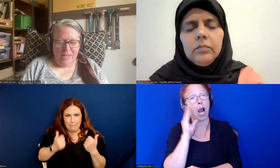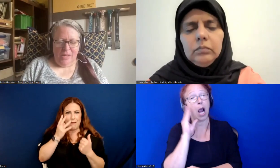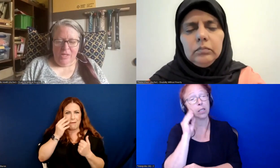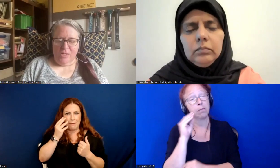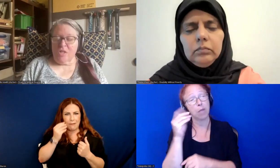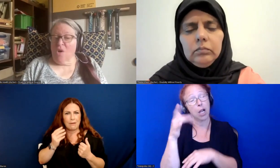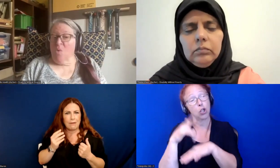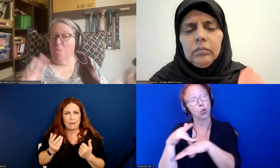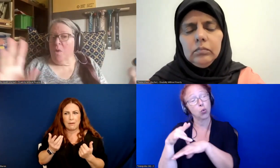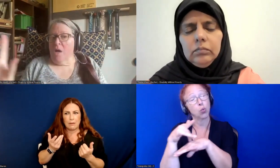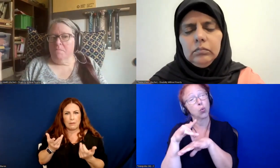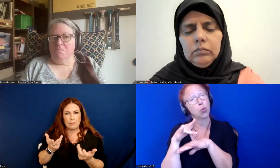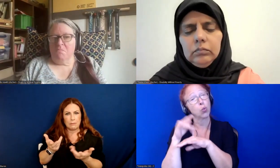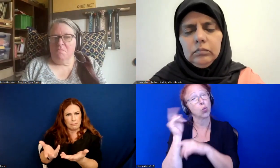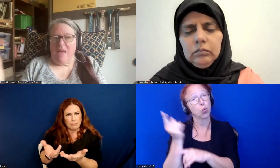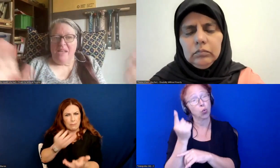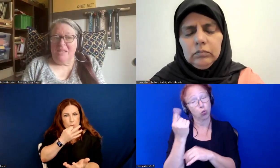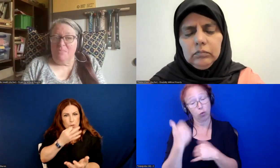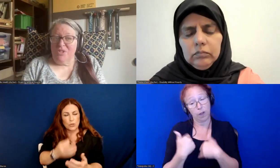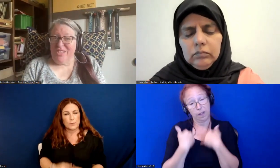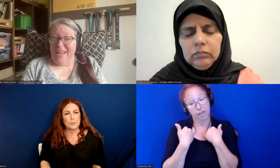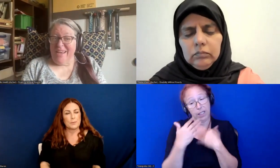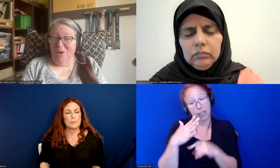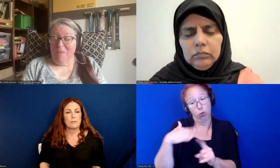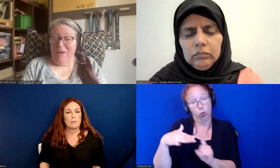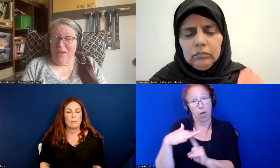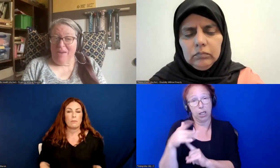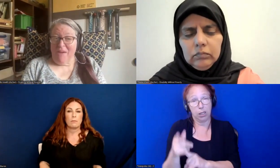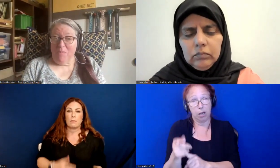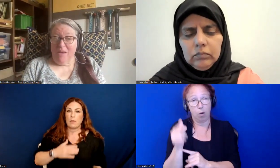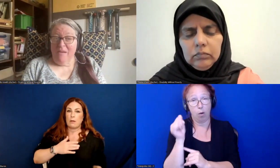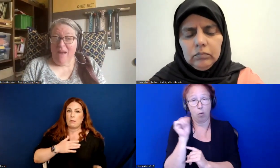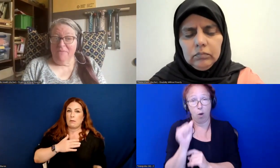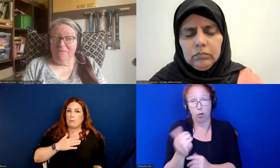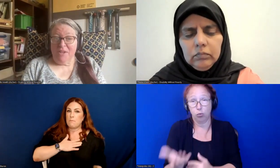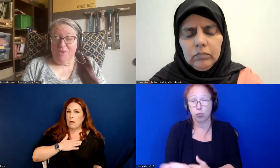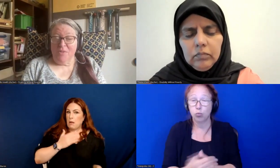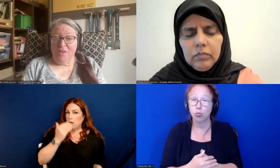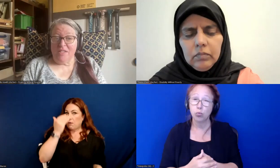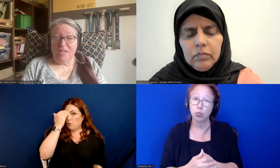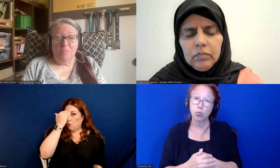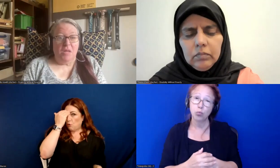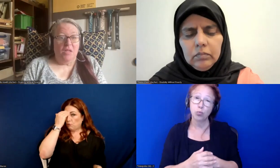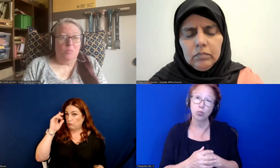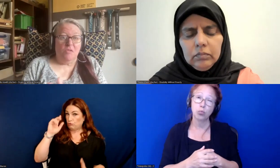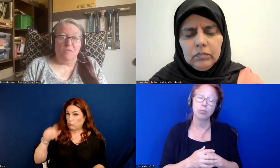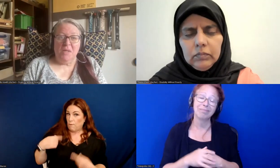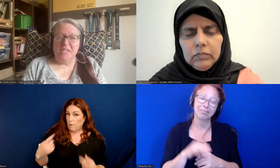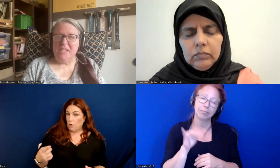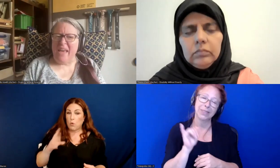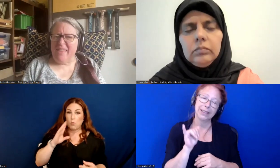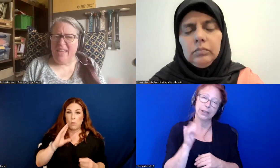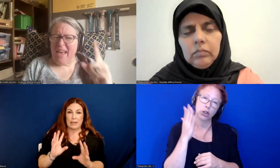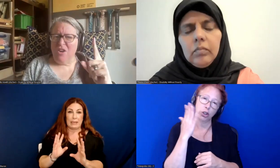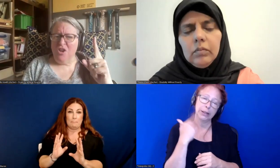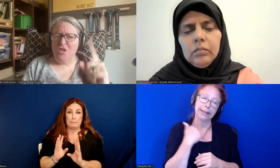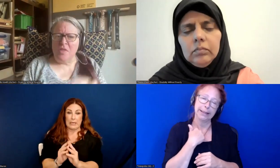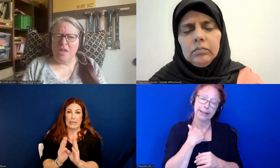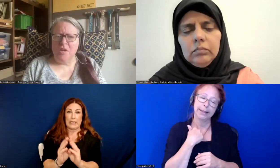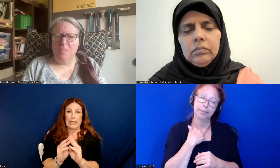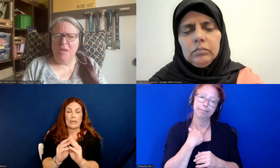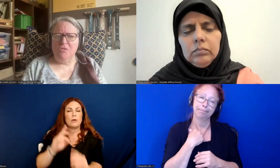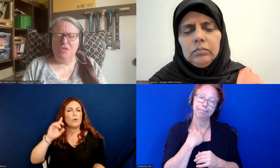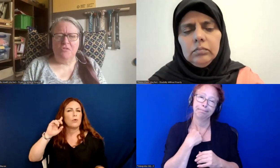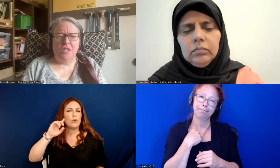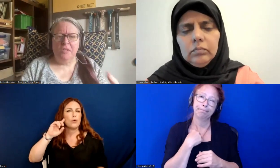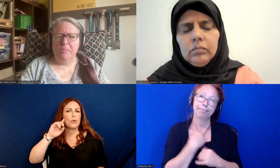basis. So that's as much as I know about that, Rabia. That there's going to be a number of meetings. I think I heard that